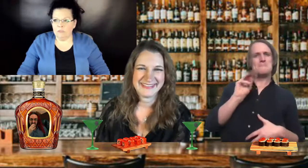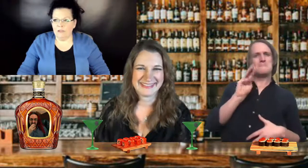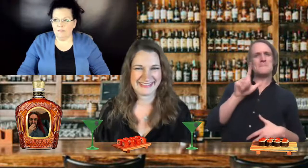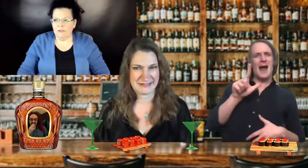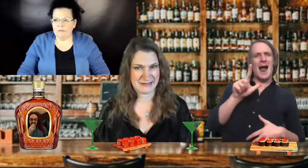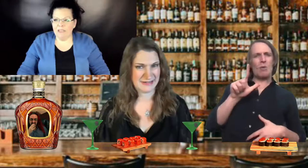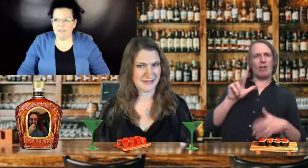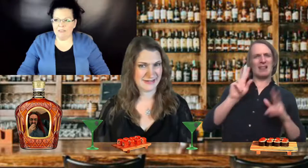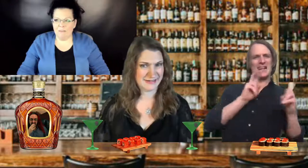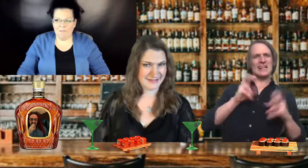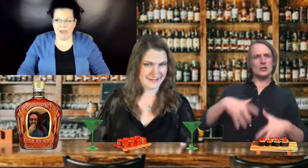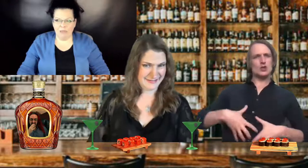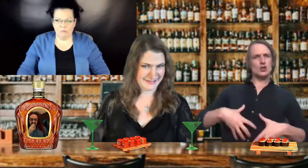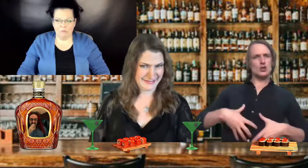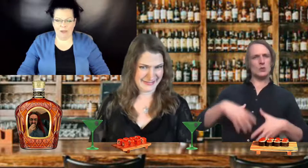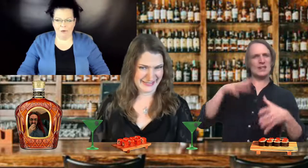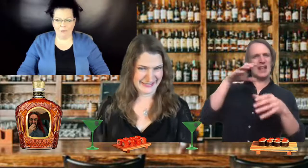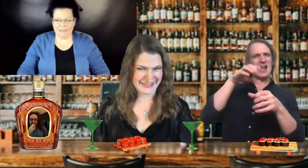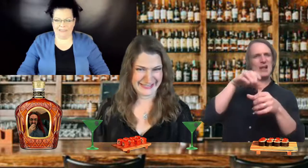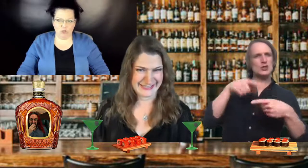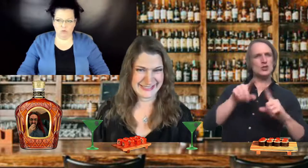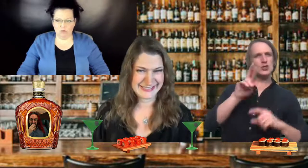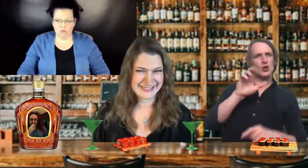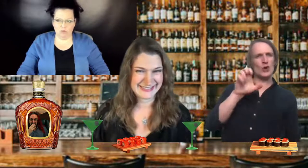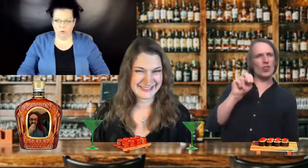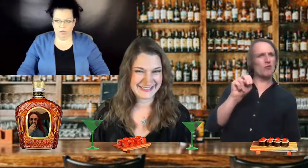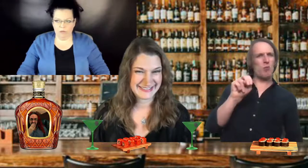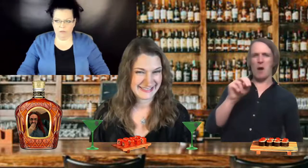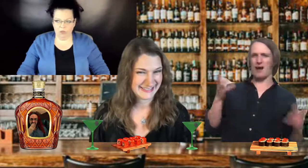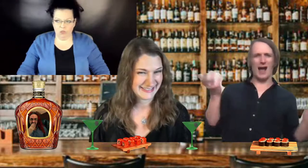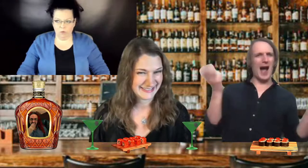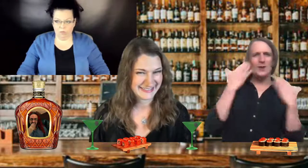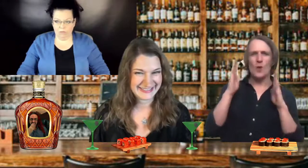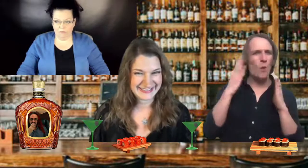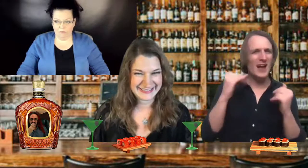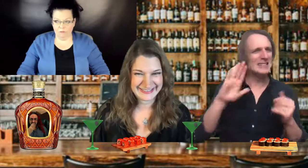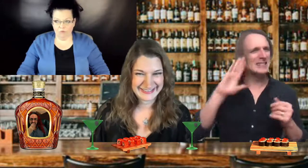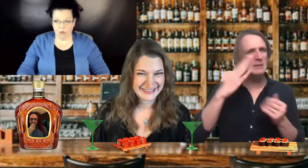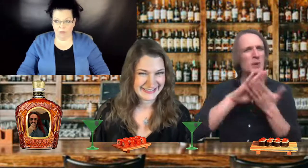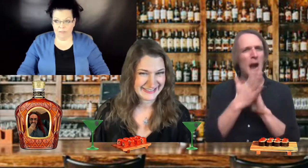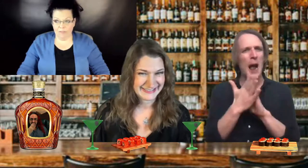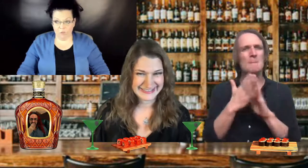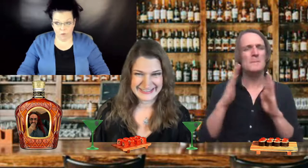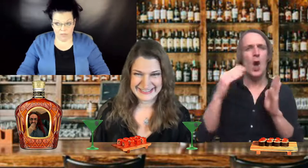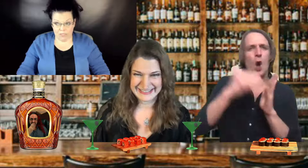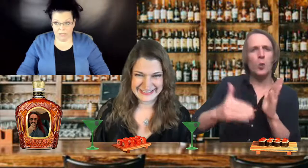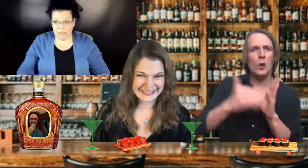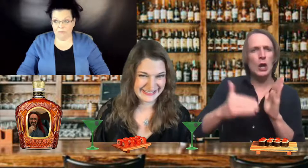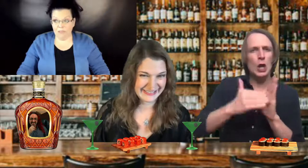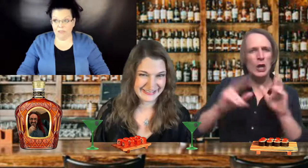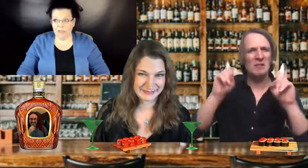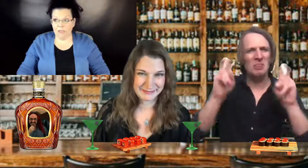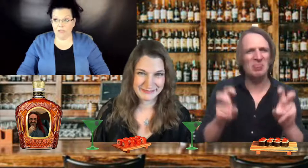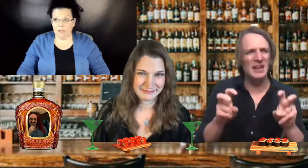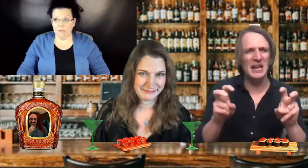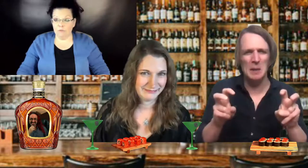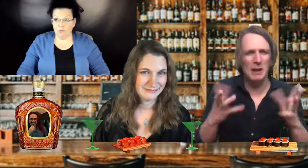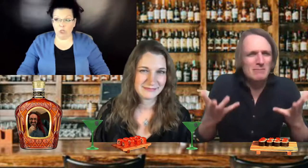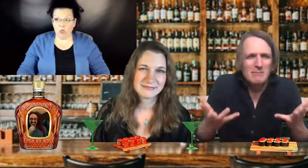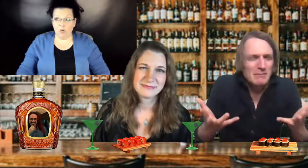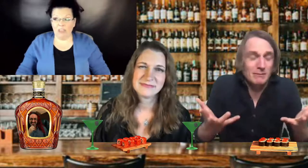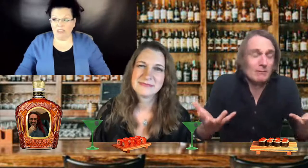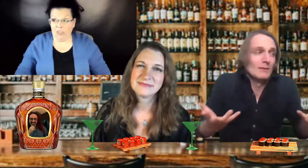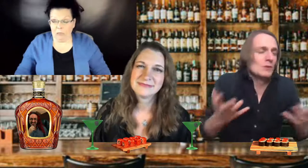There was I was having some bathroom bowel issues going on during that run. I have no idea. It seemed like it